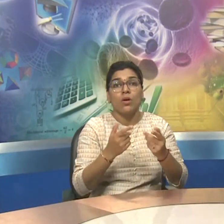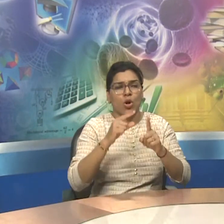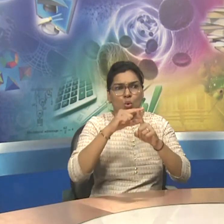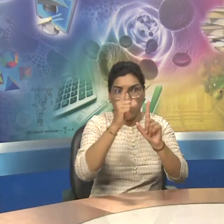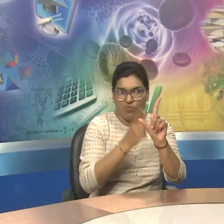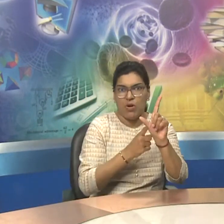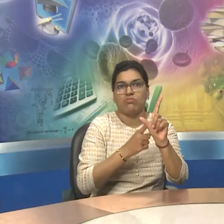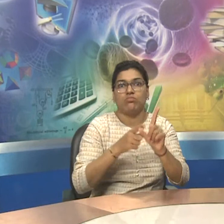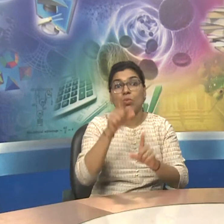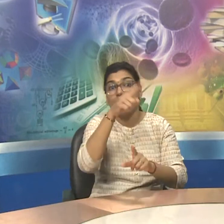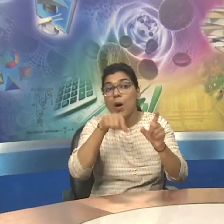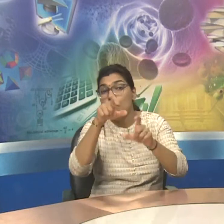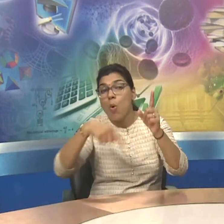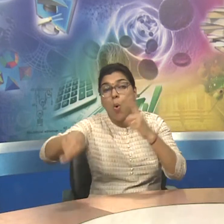forms and functions